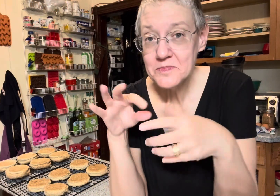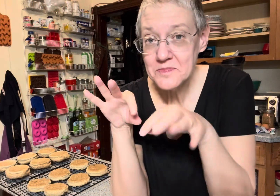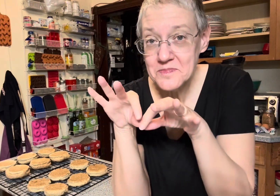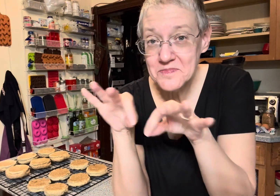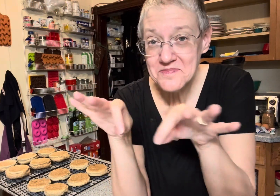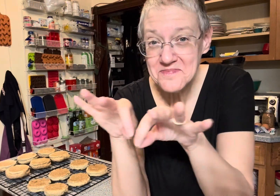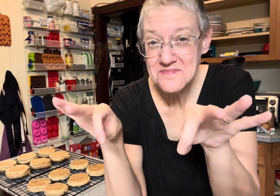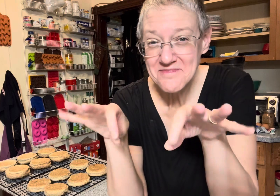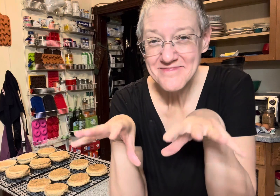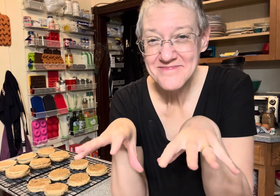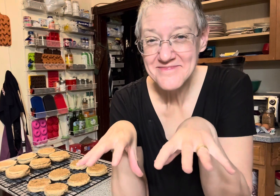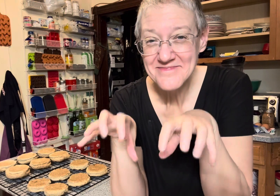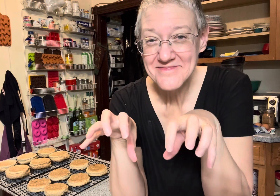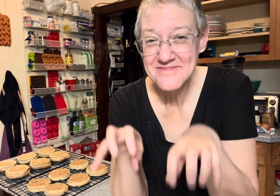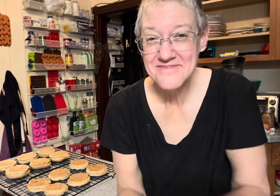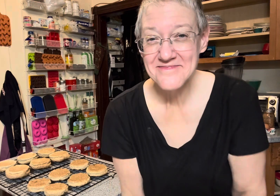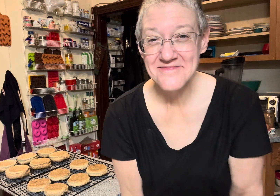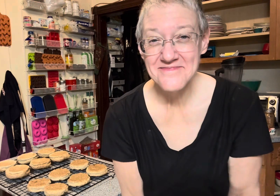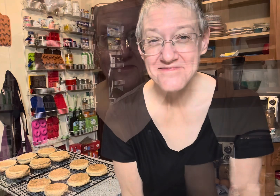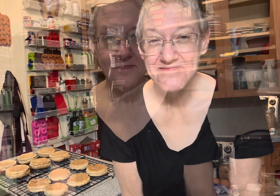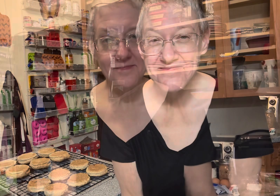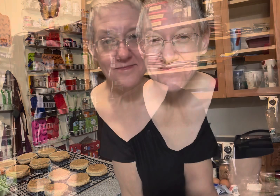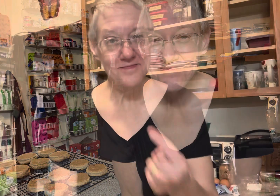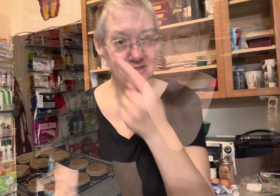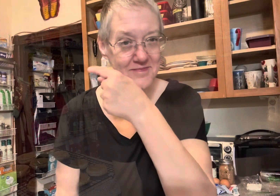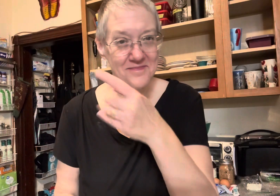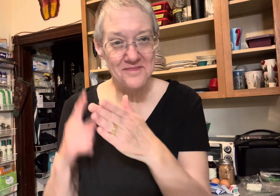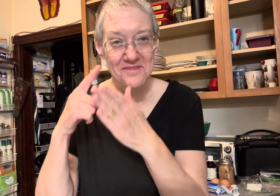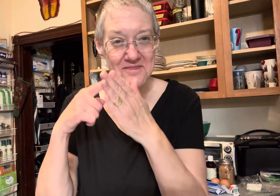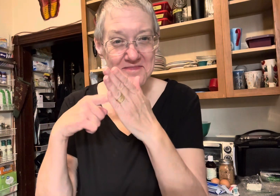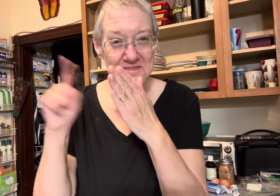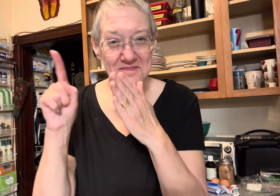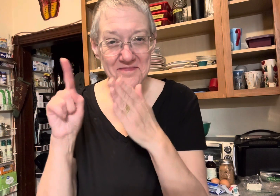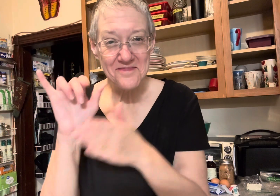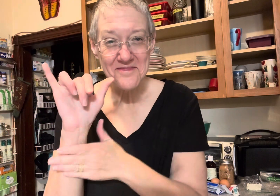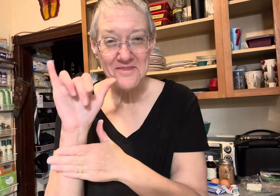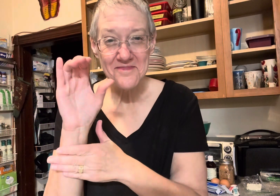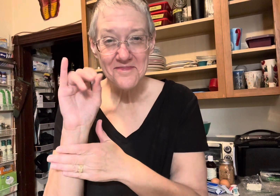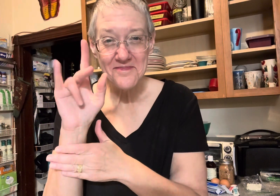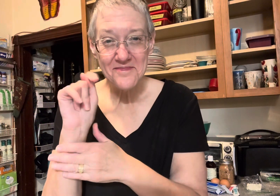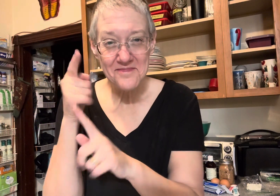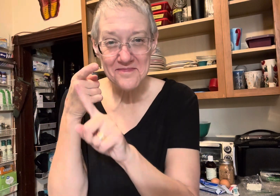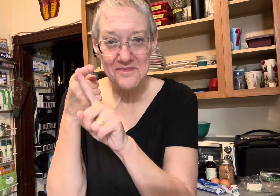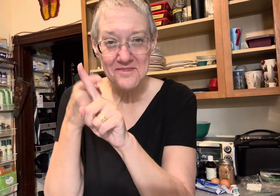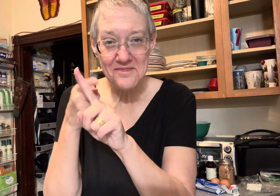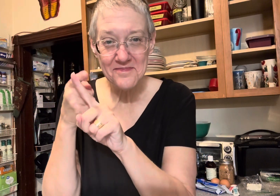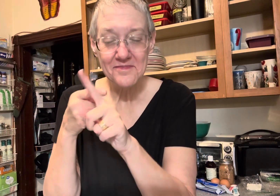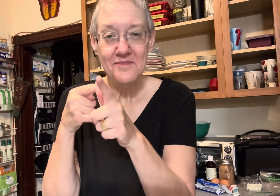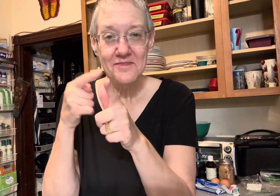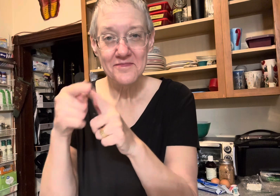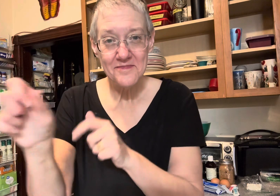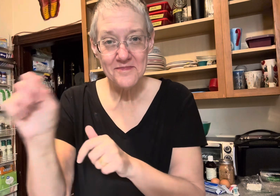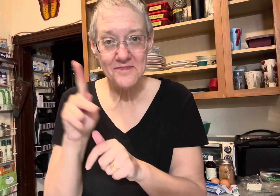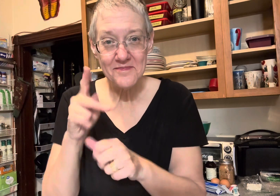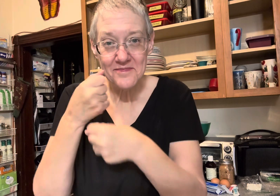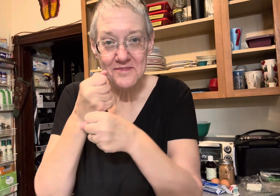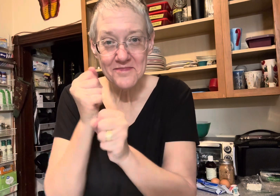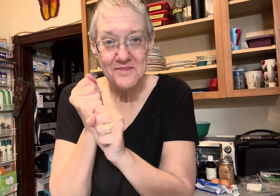I'm going to cool these and then put them into baggies and freeze them. So let's go check on the yogurt while these cool. Then